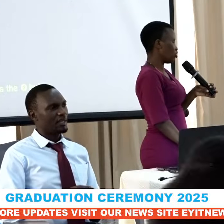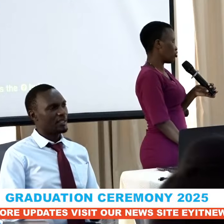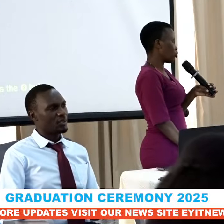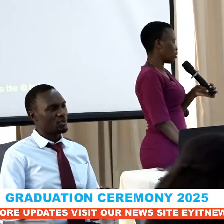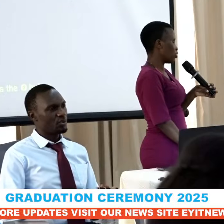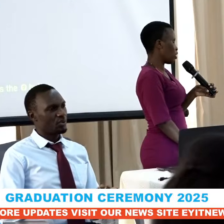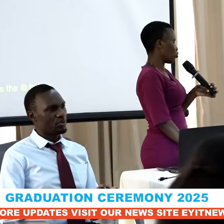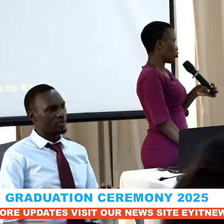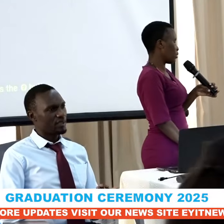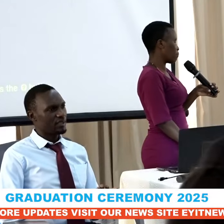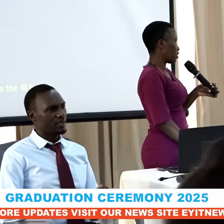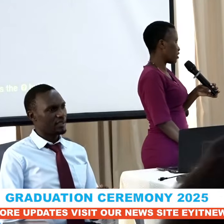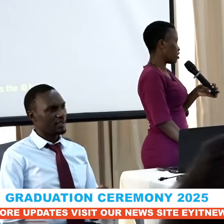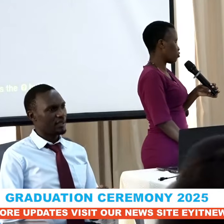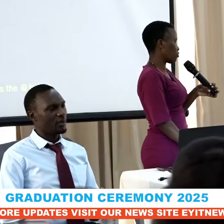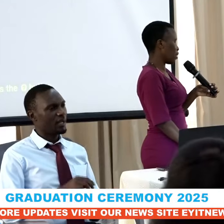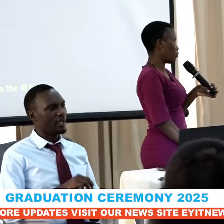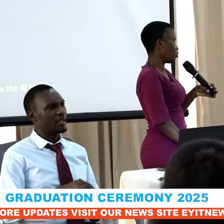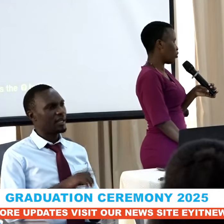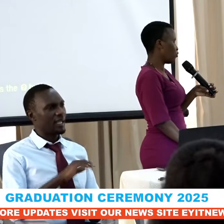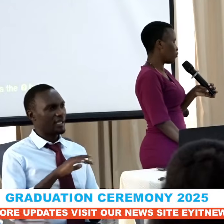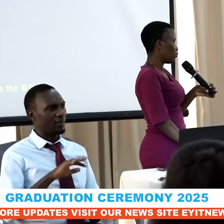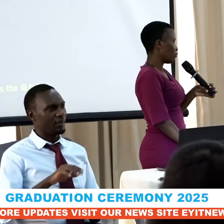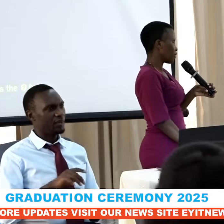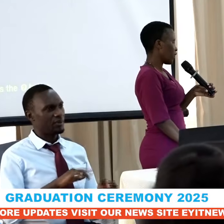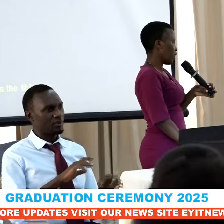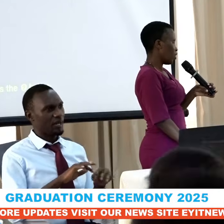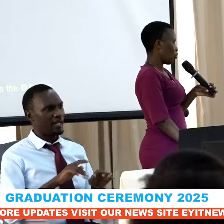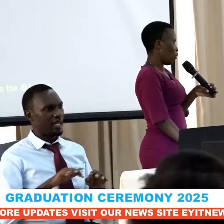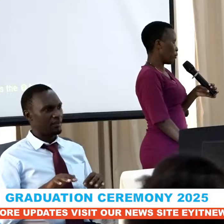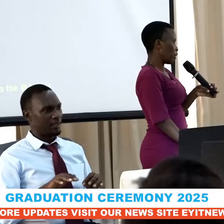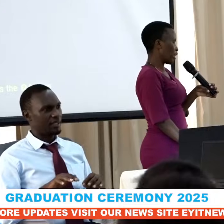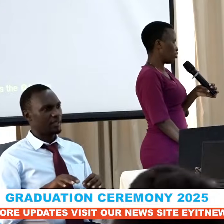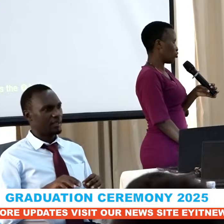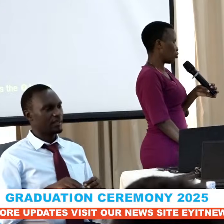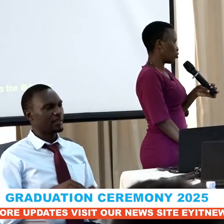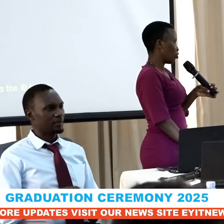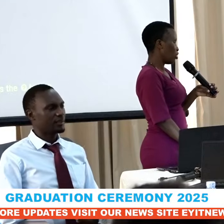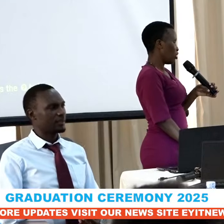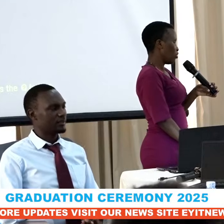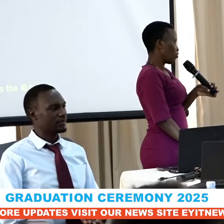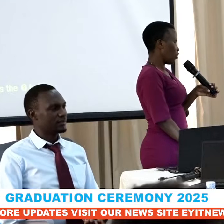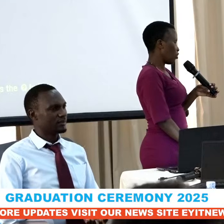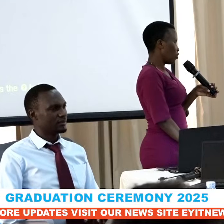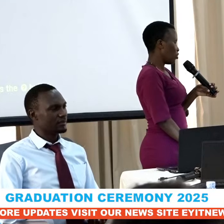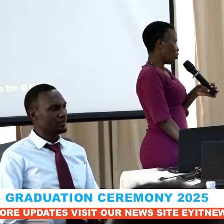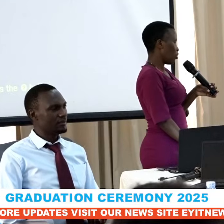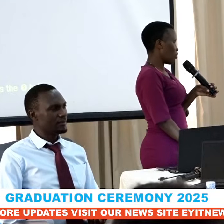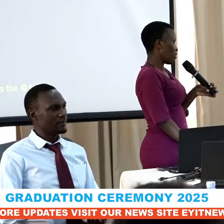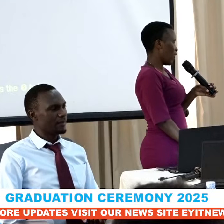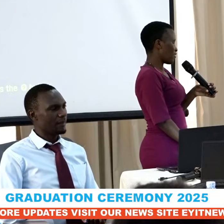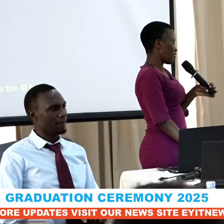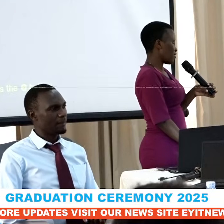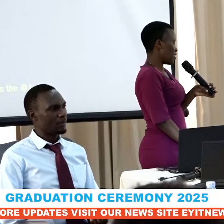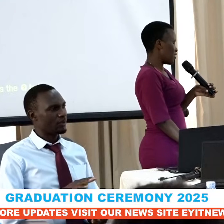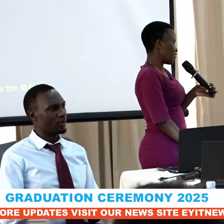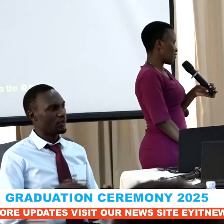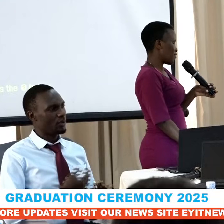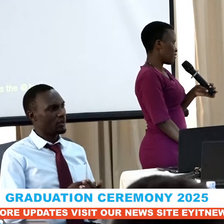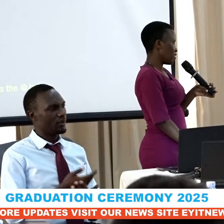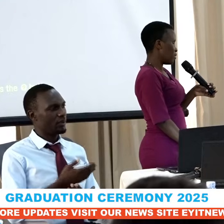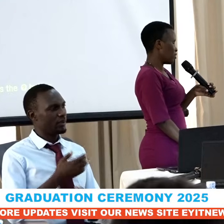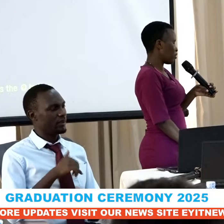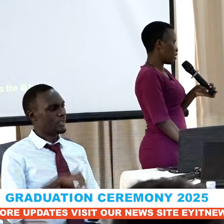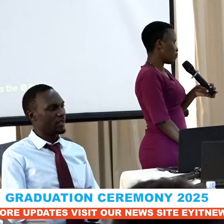or she is reading what you're typing. It's also a mode of communication. So all that